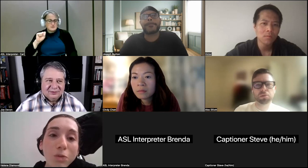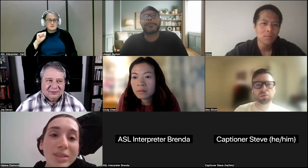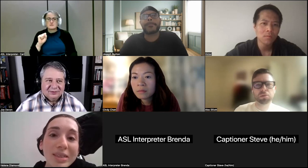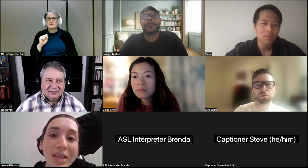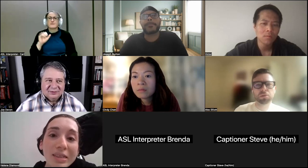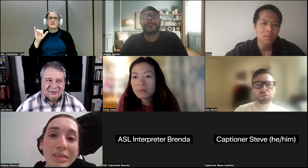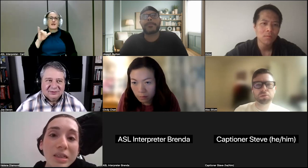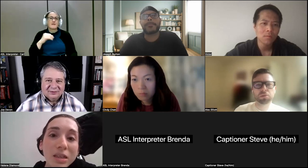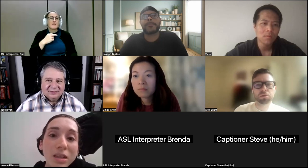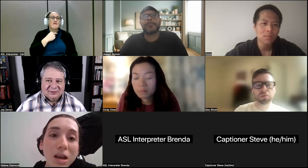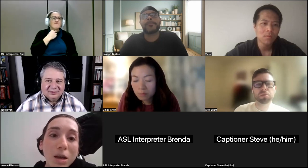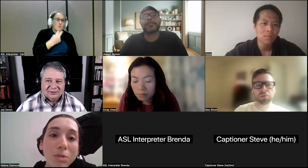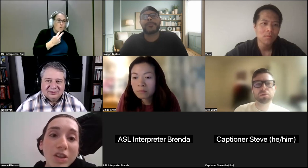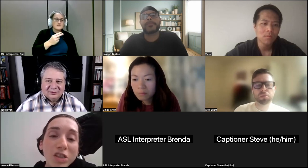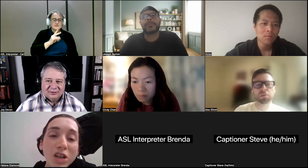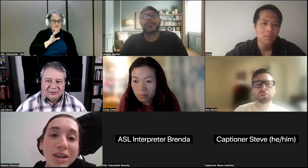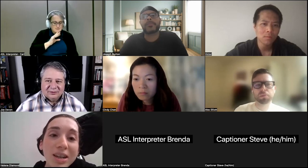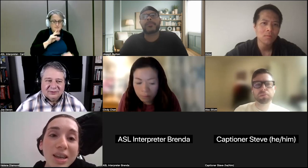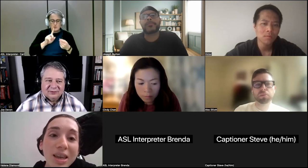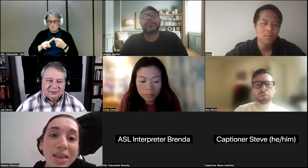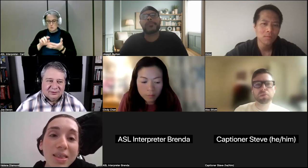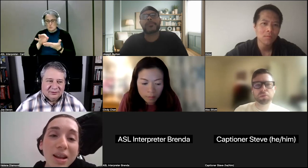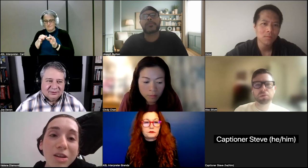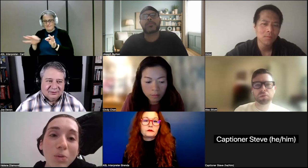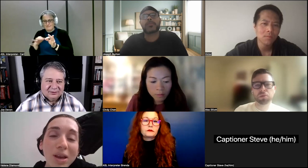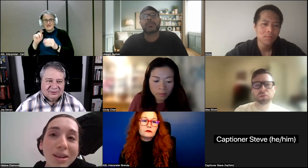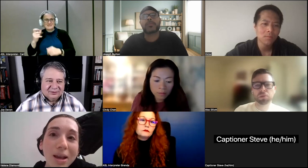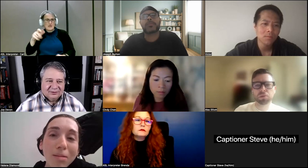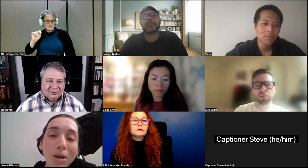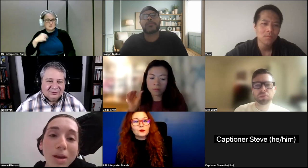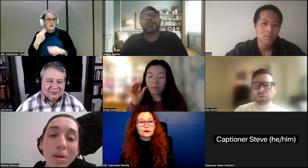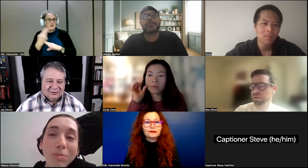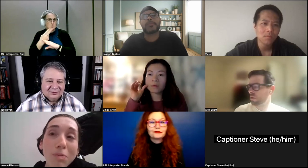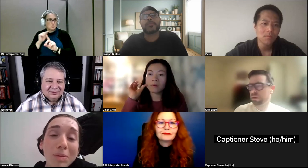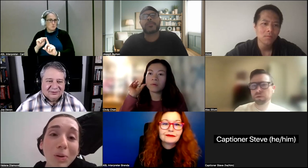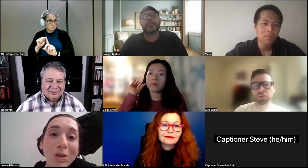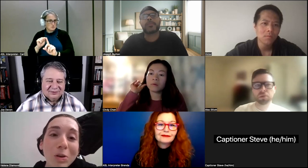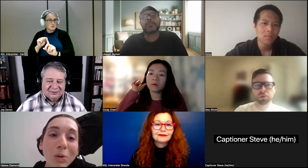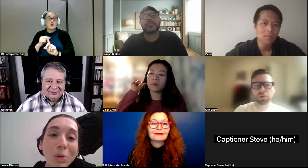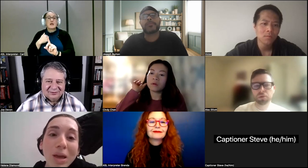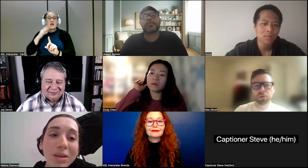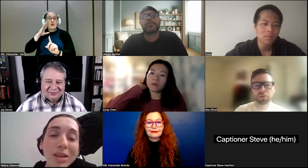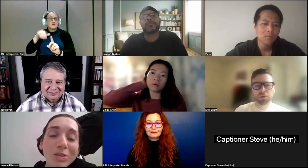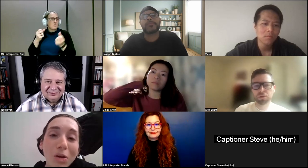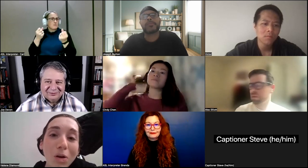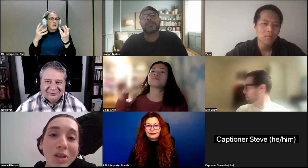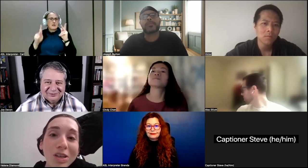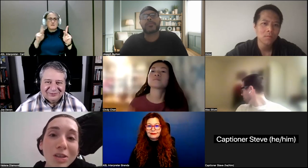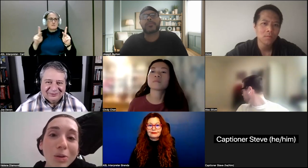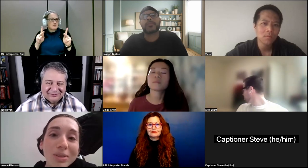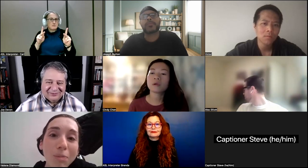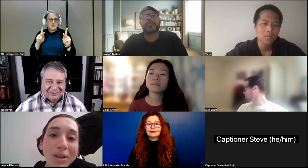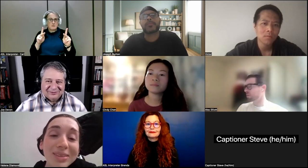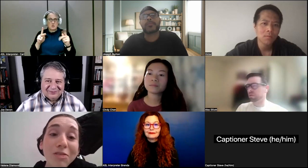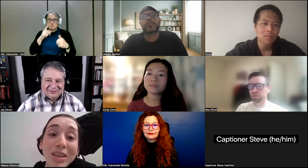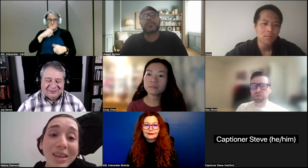the voice to text feature. And I know that that a lot of people don't have any issues at all